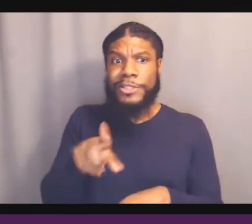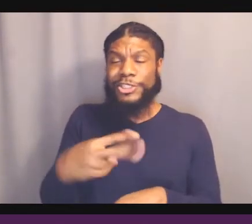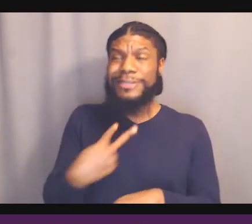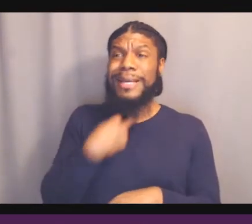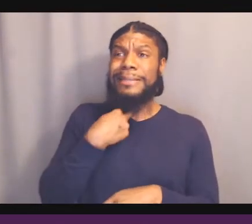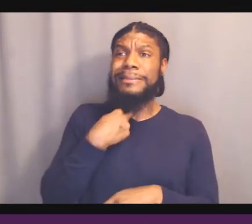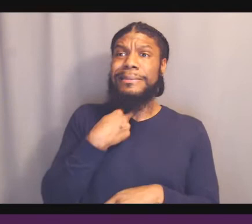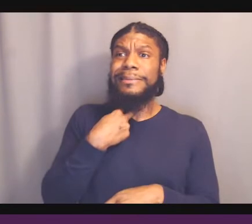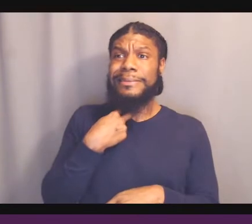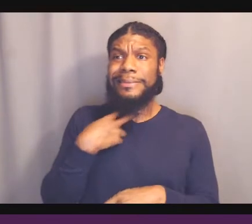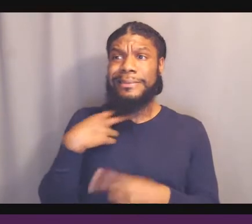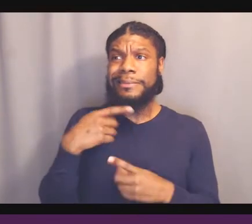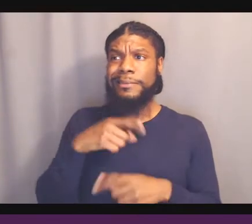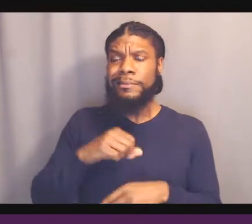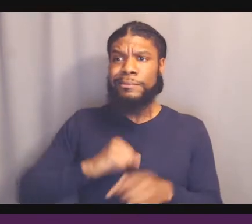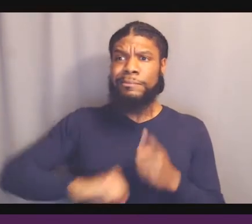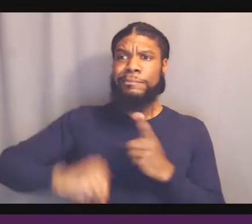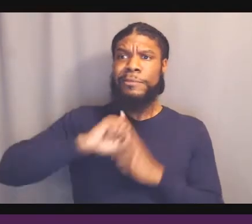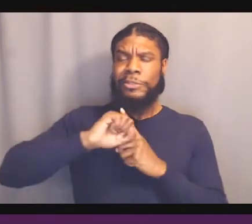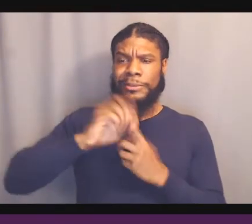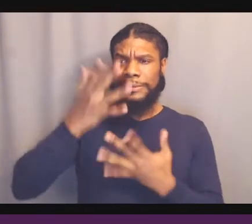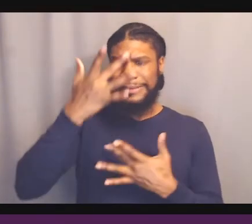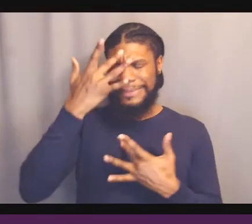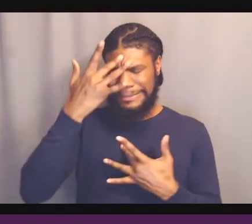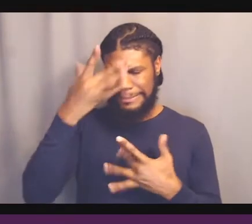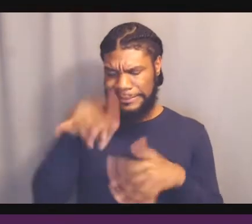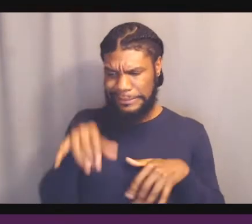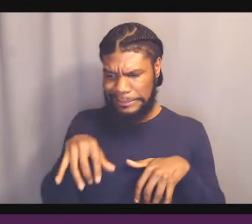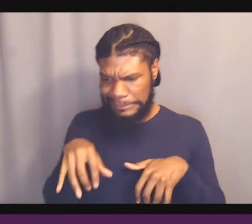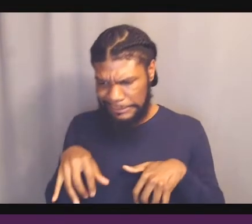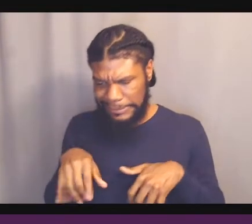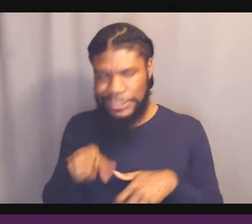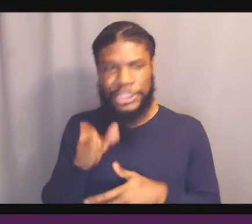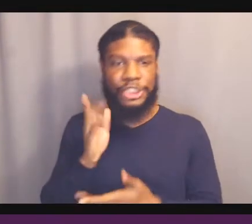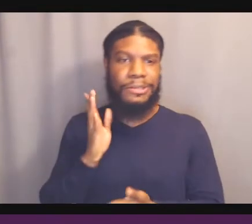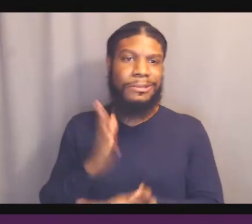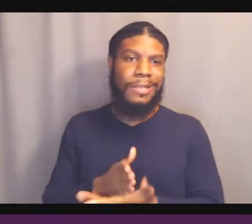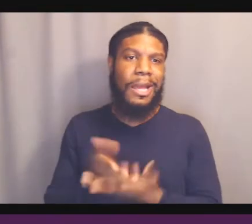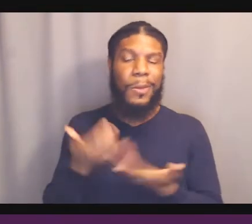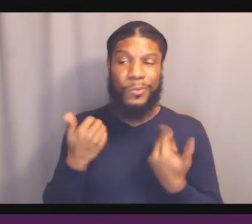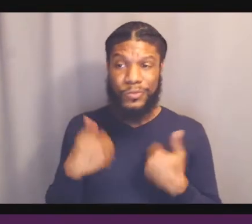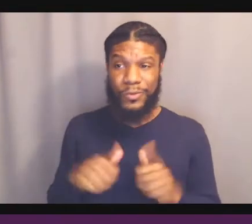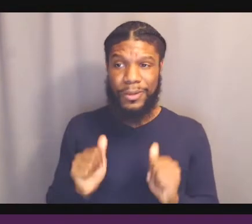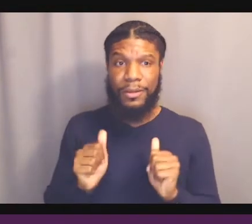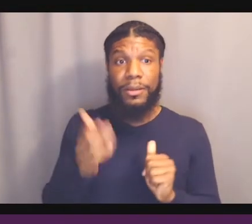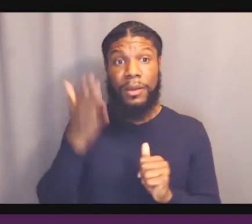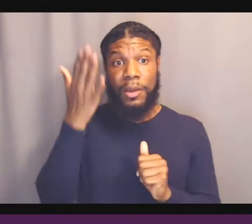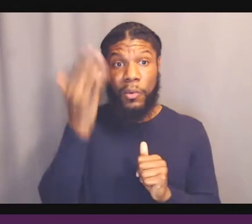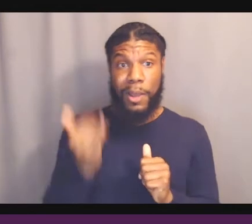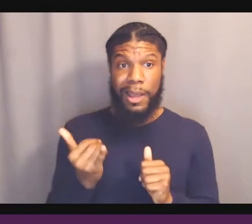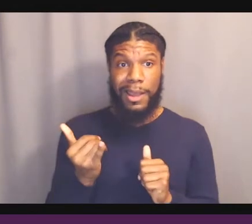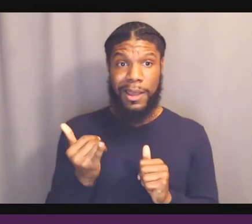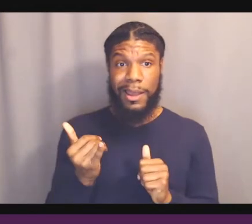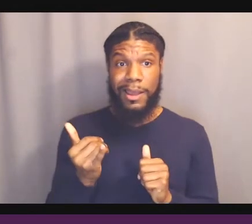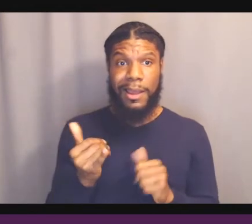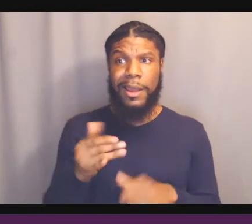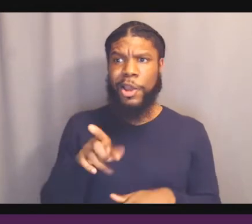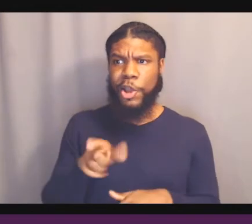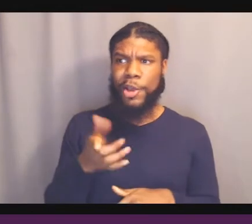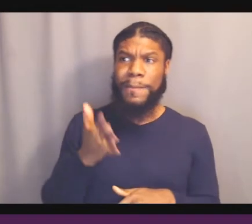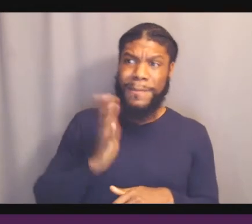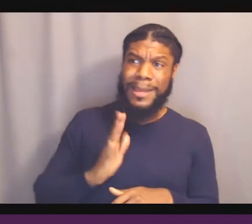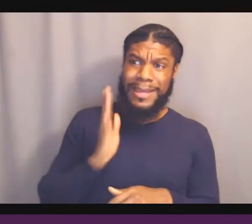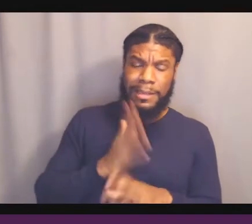trying. She stopped trying to get up because her past attempts to get up in isolation